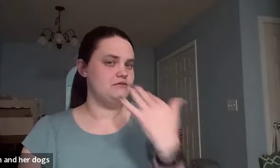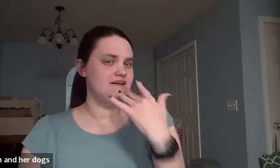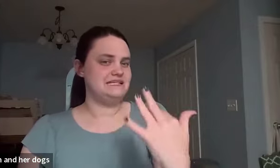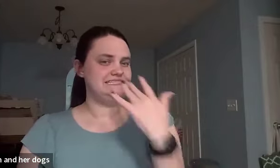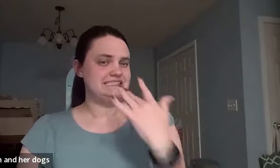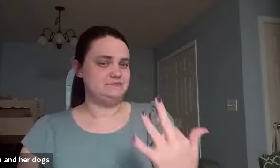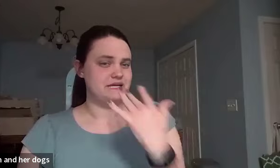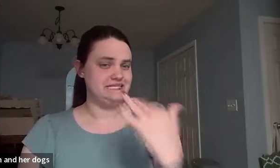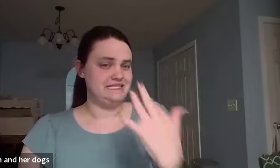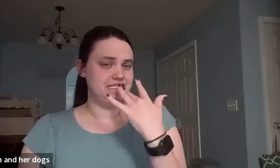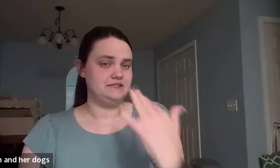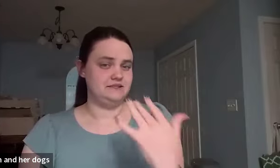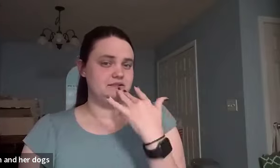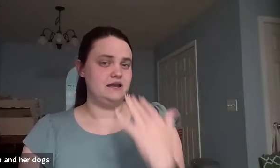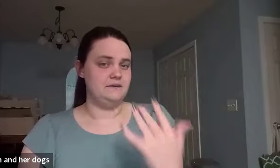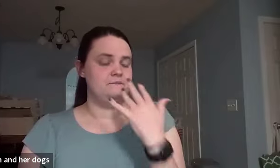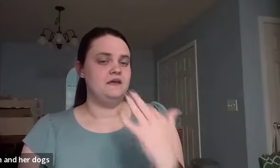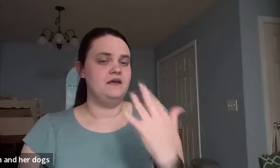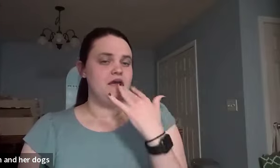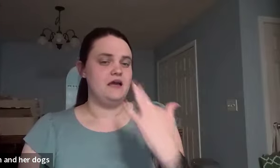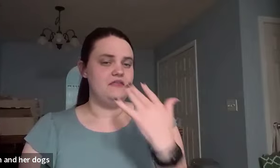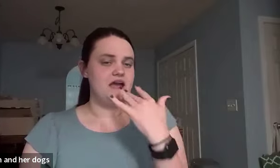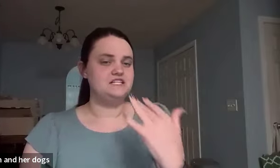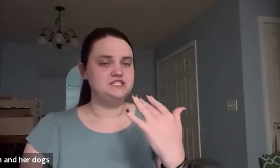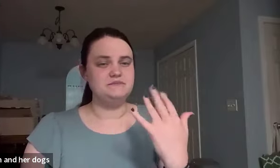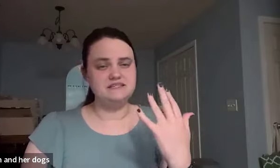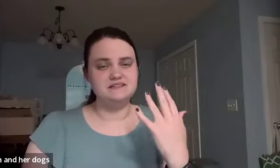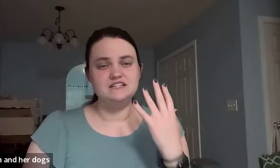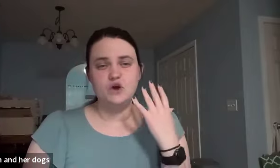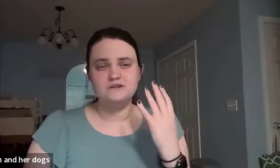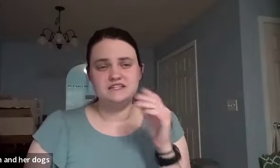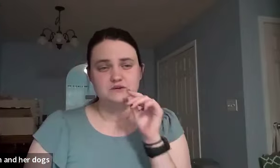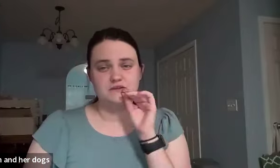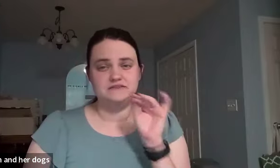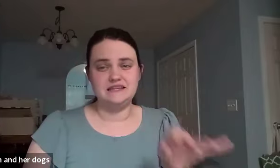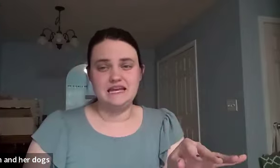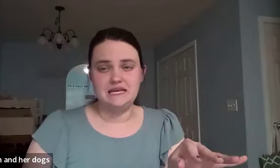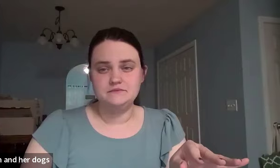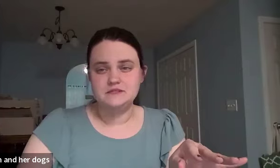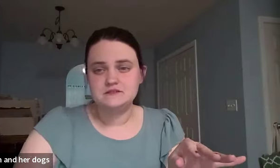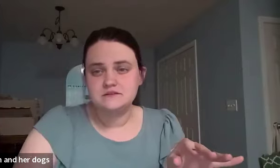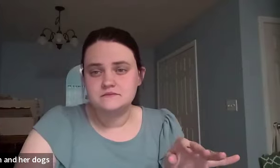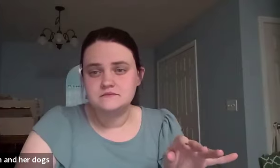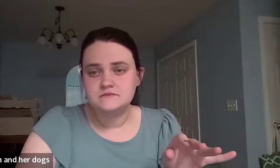mouth. Spicy. Okay. And that is just to basically, it's almost like doing the flames.